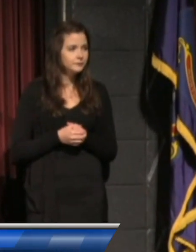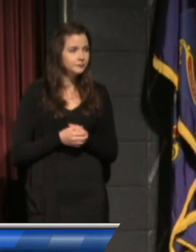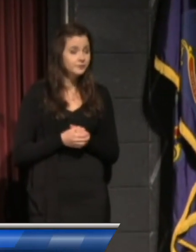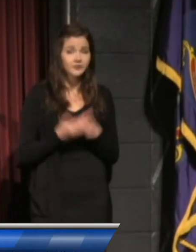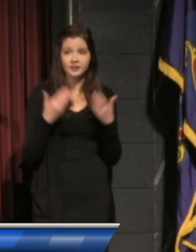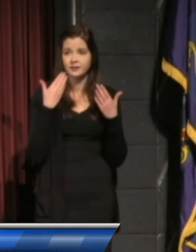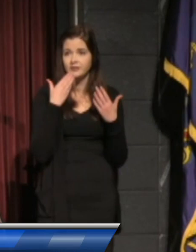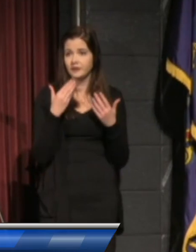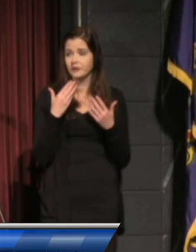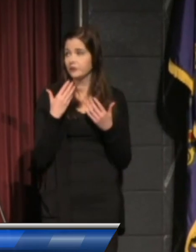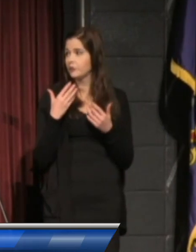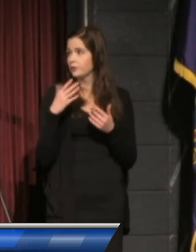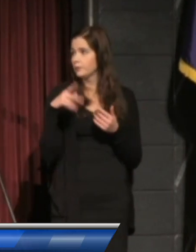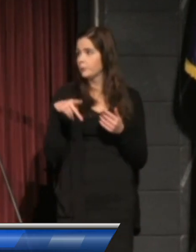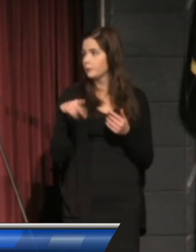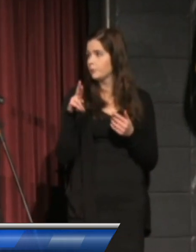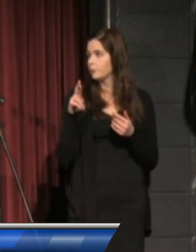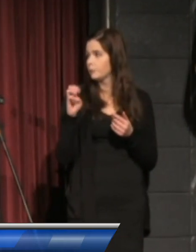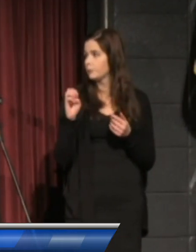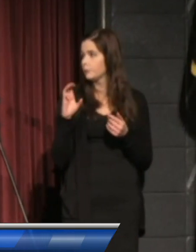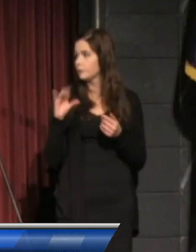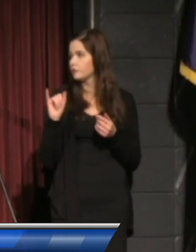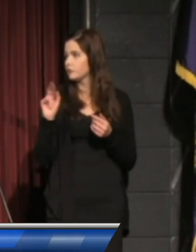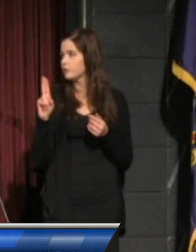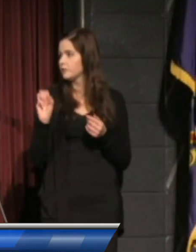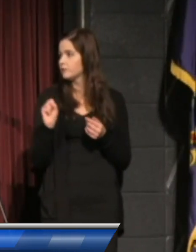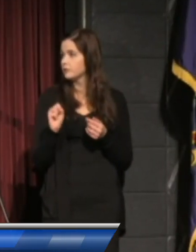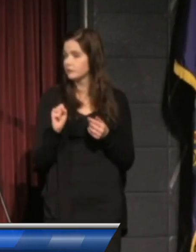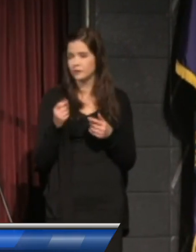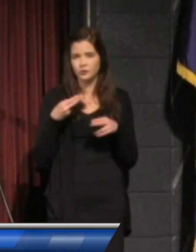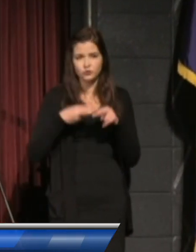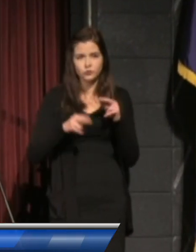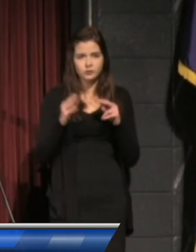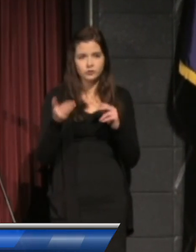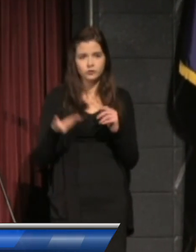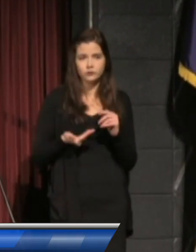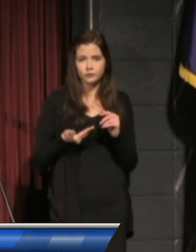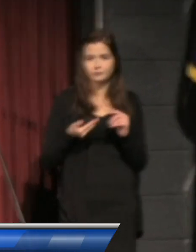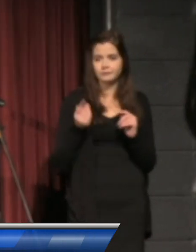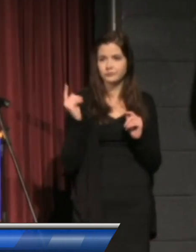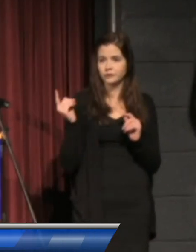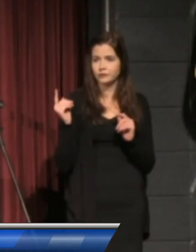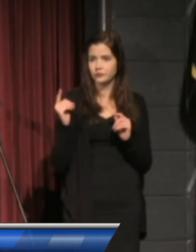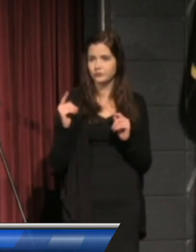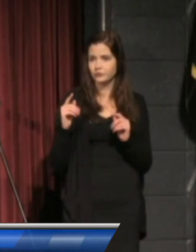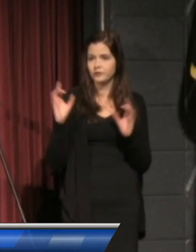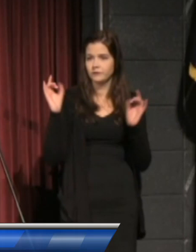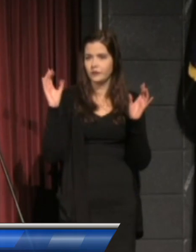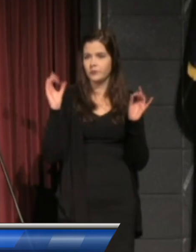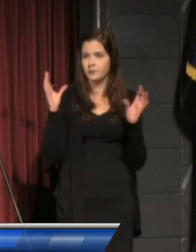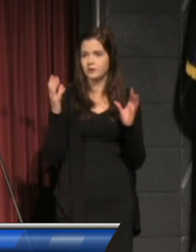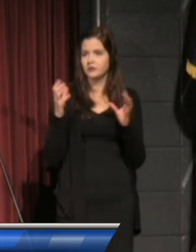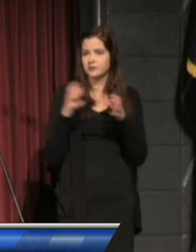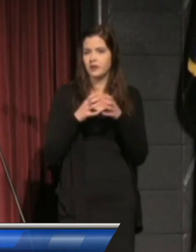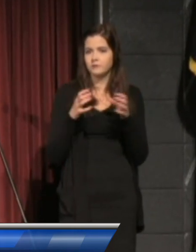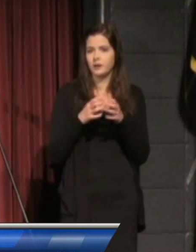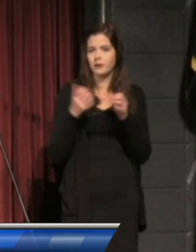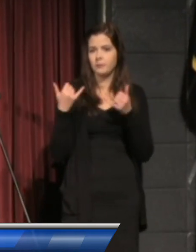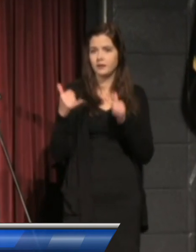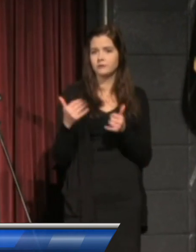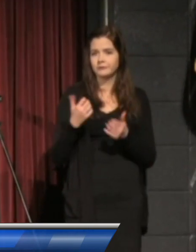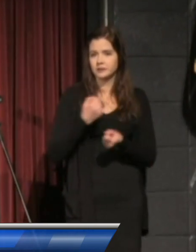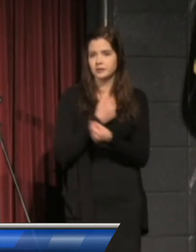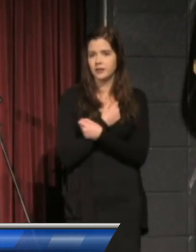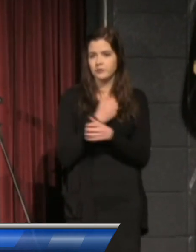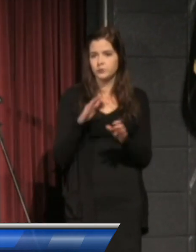Thank you, Precious. Just for a short introduction, Precious is a Lady Royal volleyball and softball player who loves music and